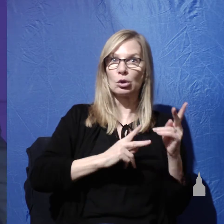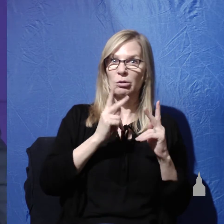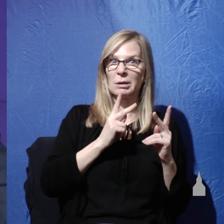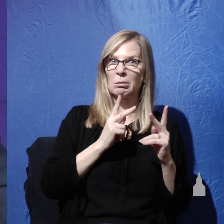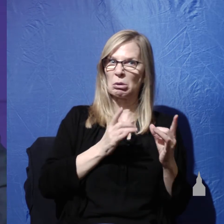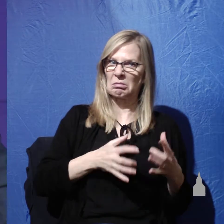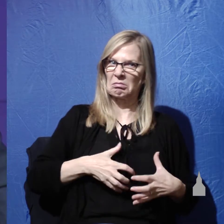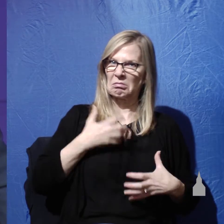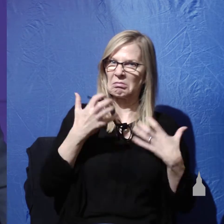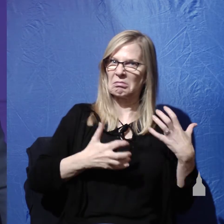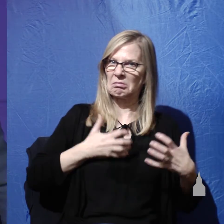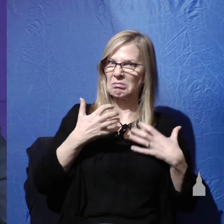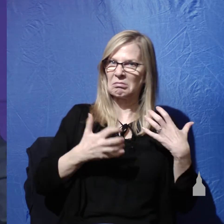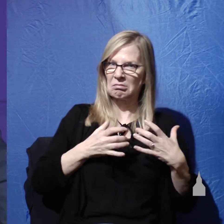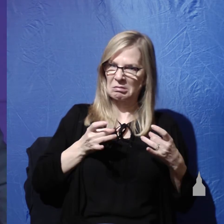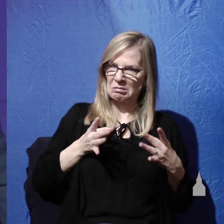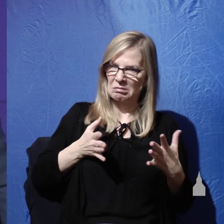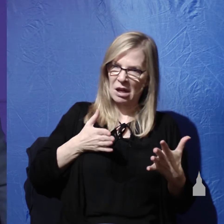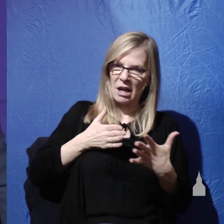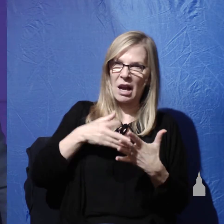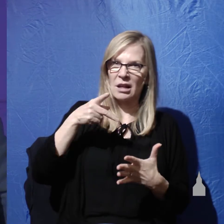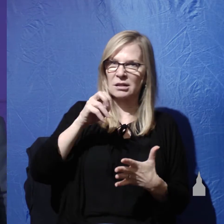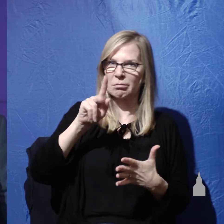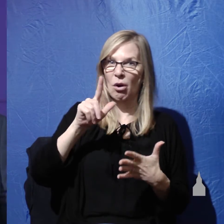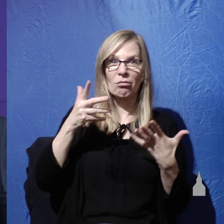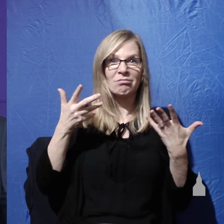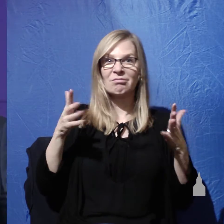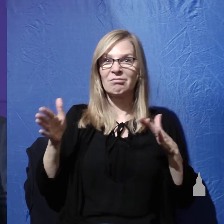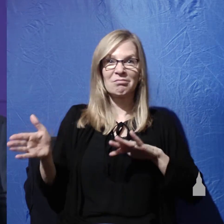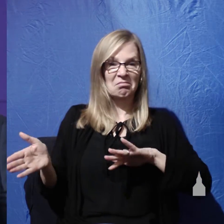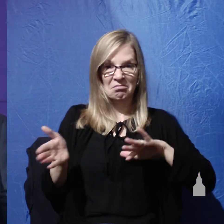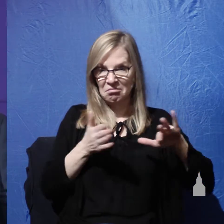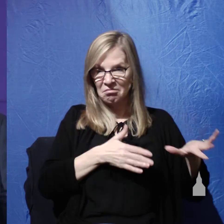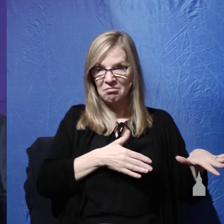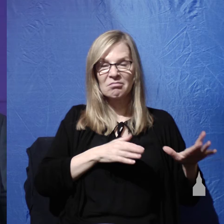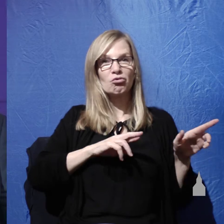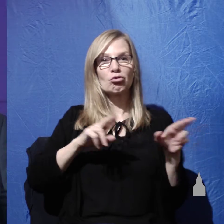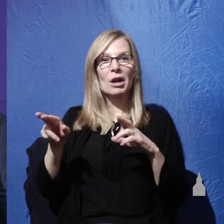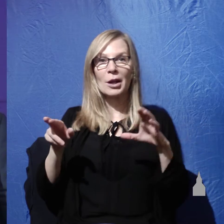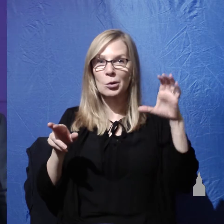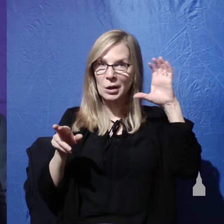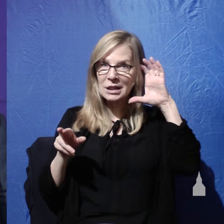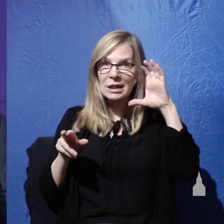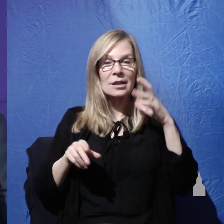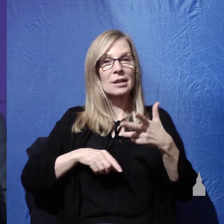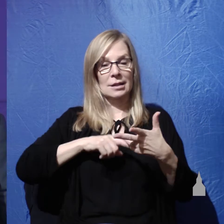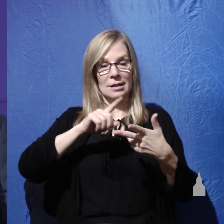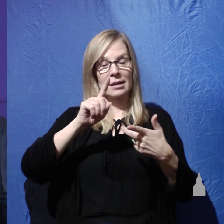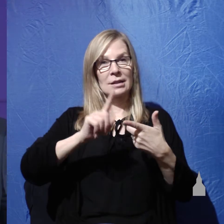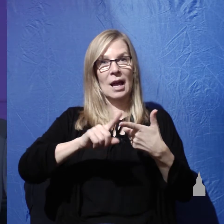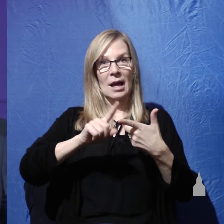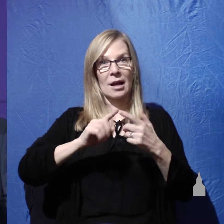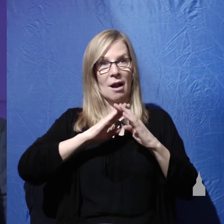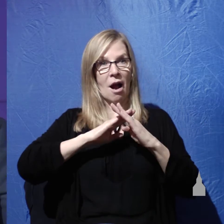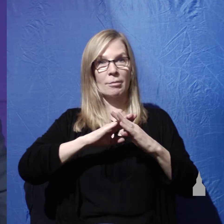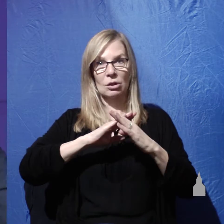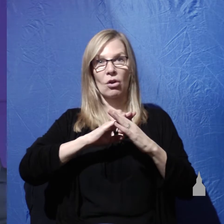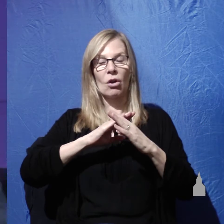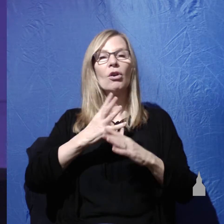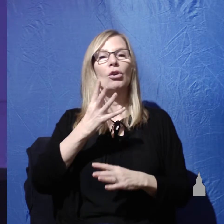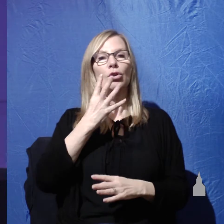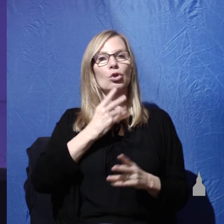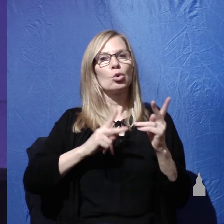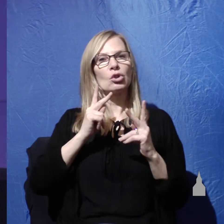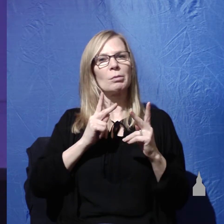people's antagonism towards Paul. He overcame that. They're ready to listen to him. The second obstacle the Lord overcame is the